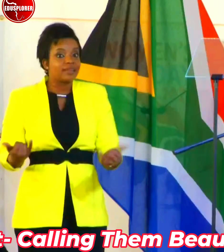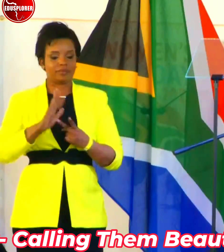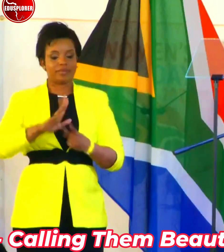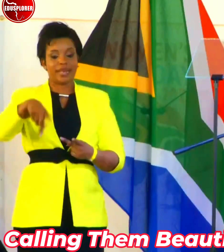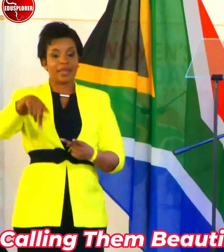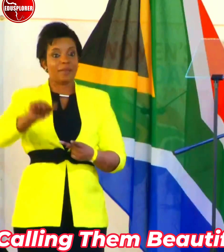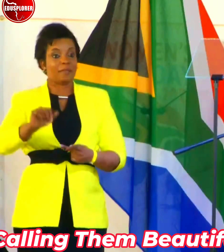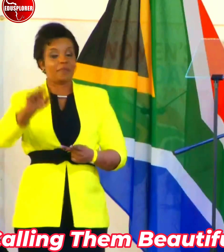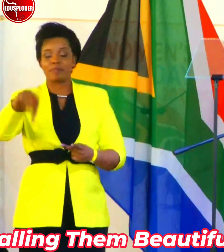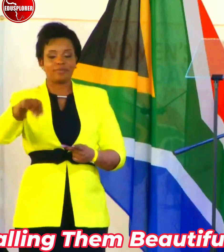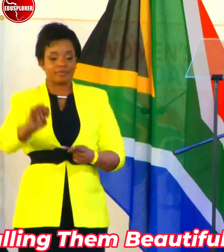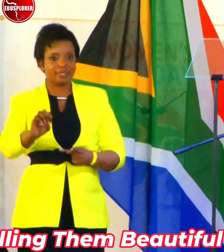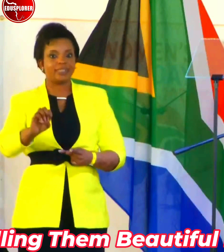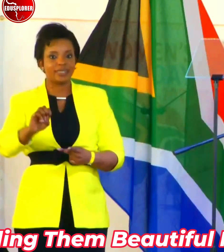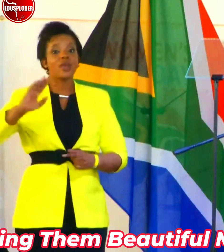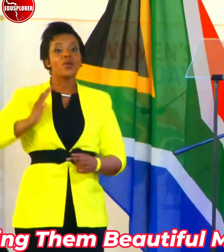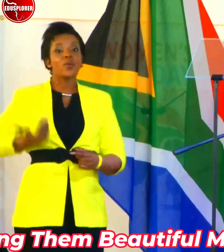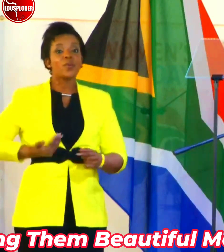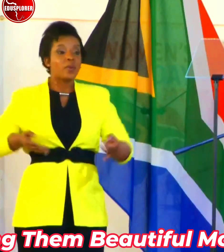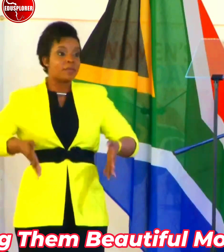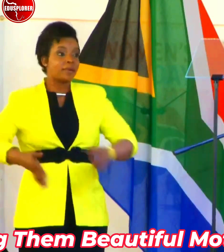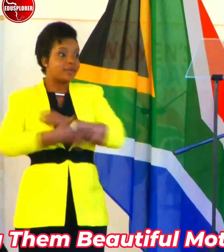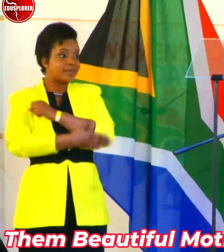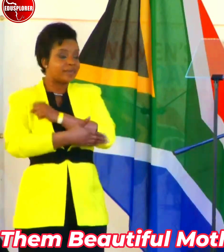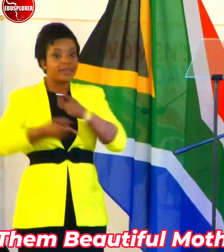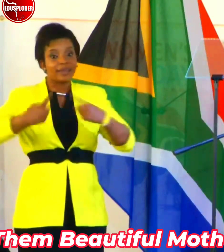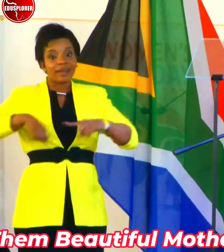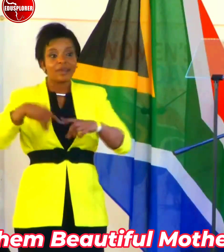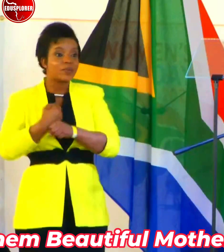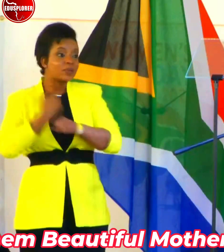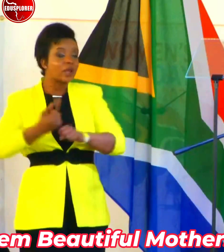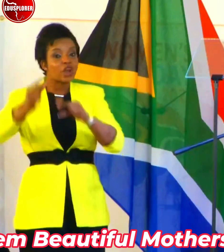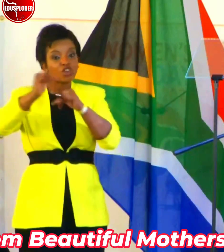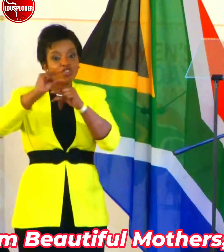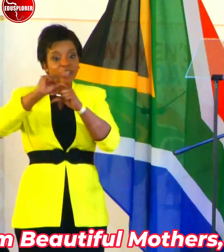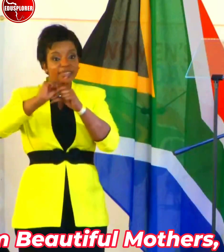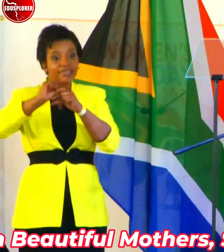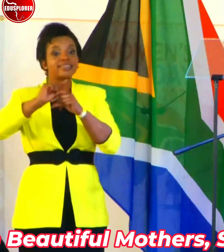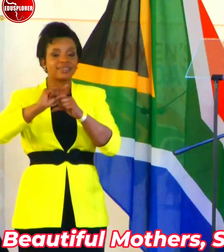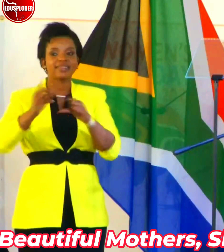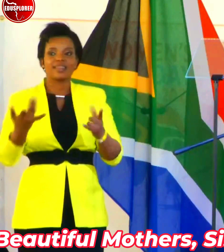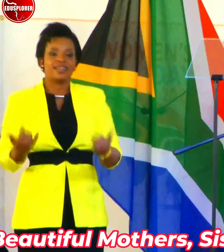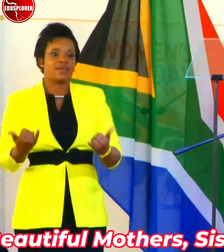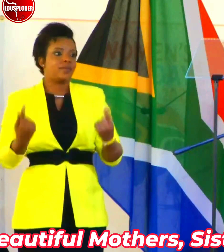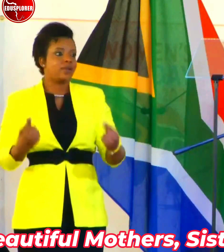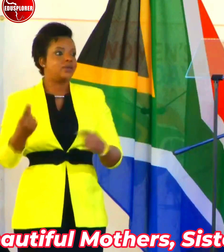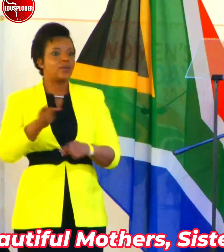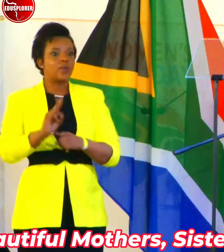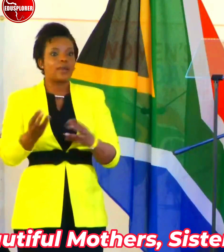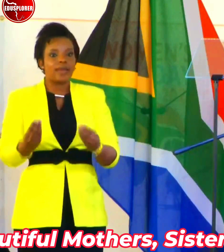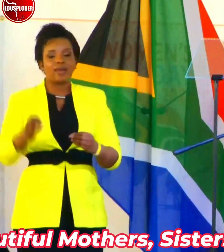Kabeja, the women of our country under Transnet they are now shepherding seven